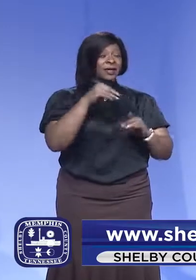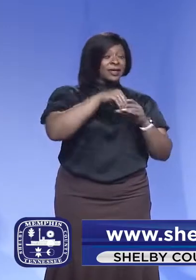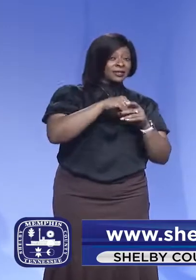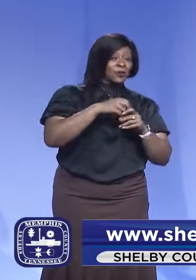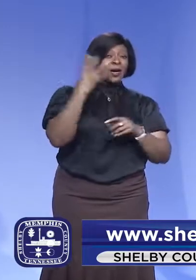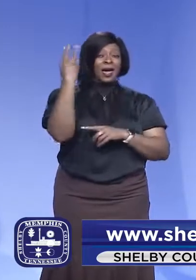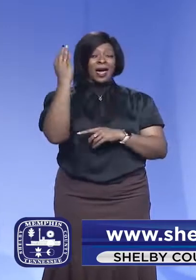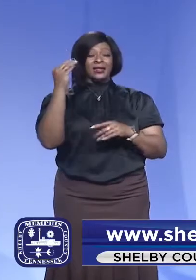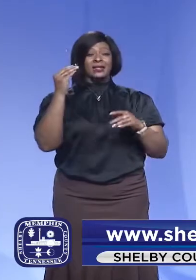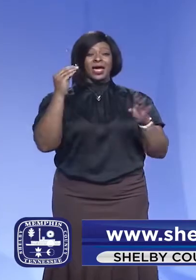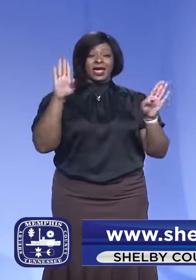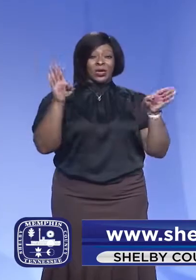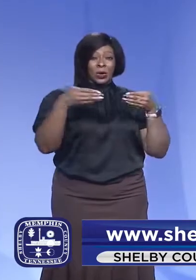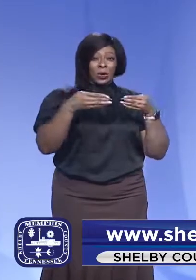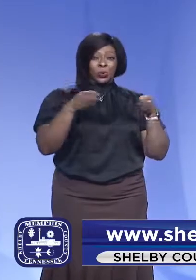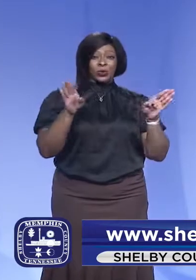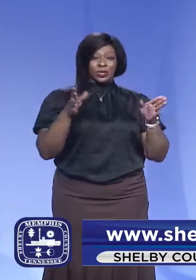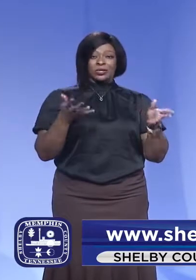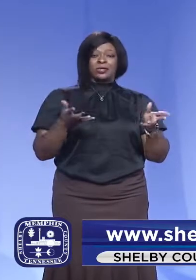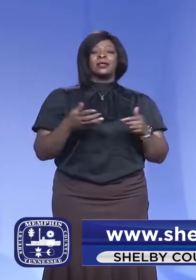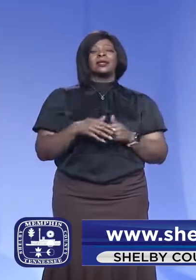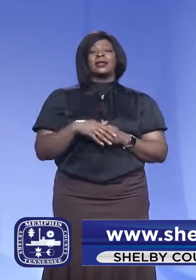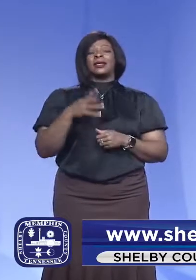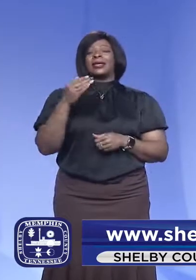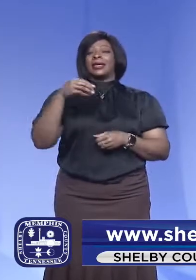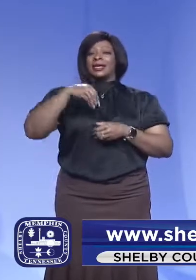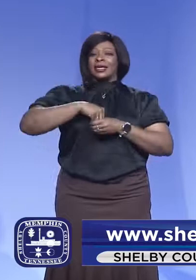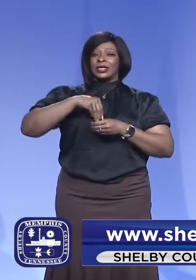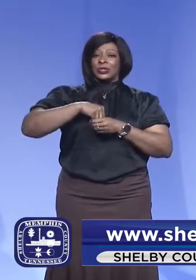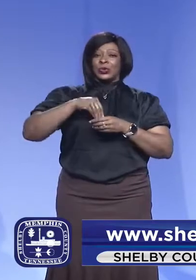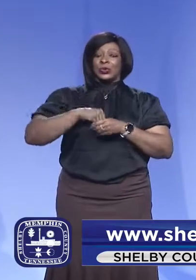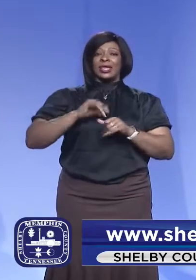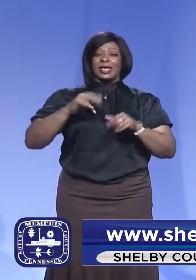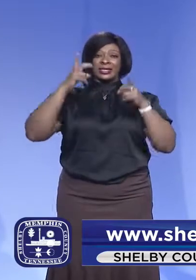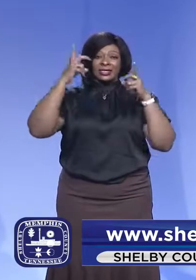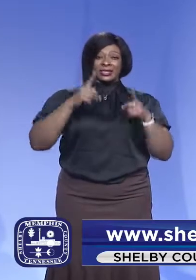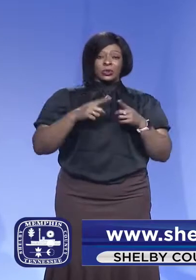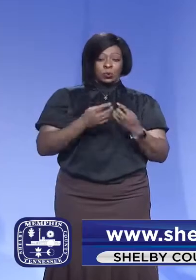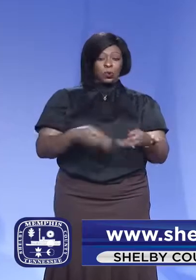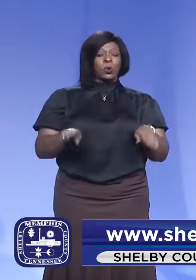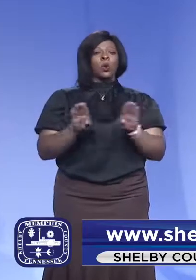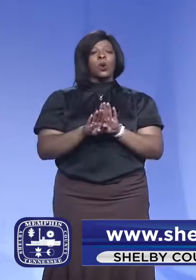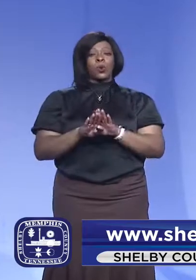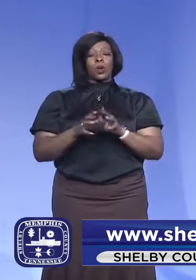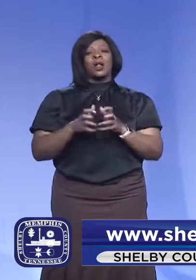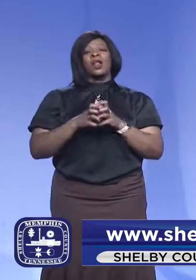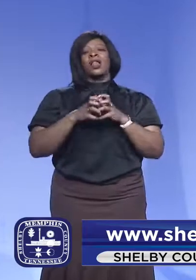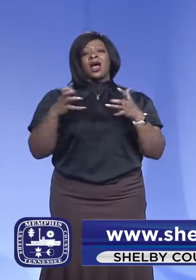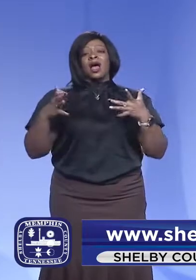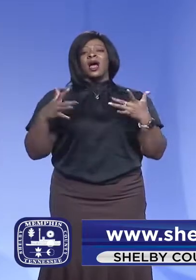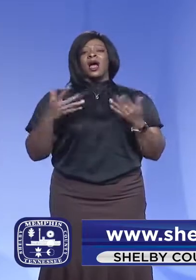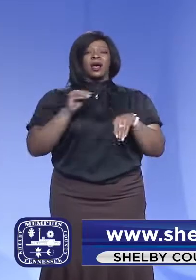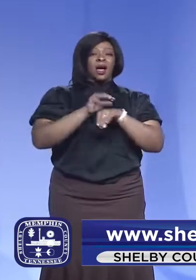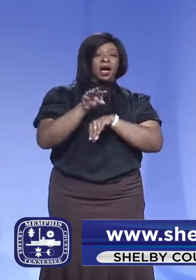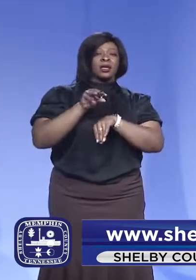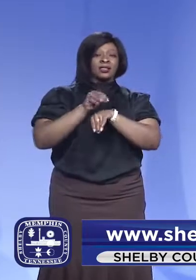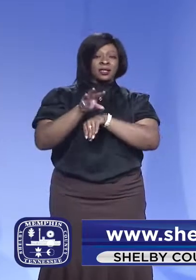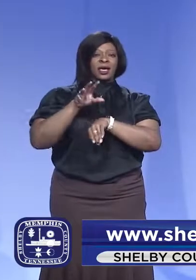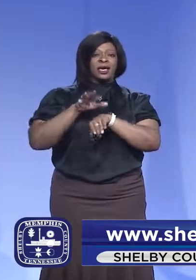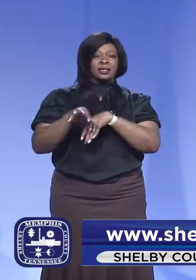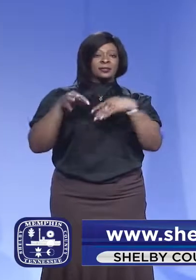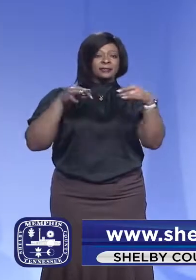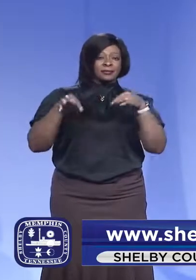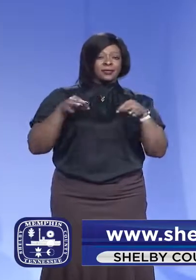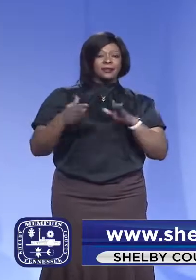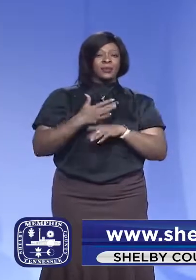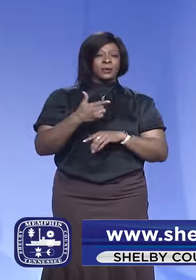inside enclosure. And then internally in the decision to close, there was a lot of consultation that was needed, clearly